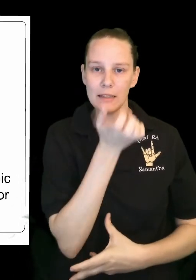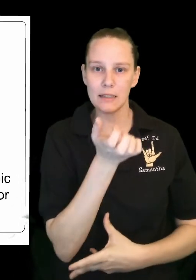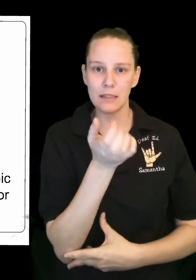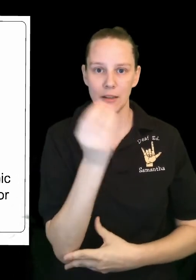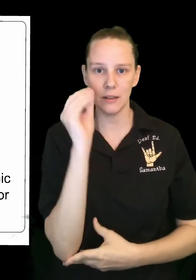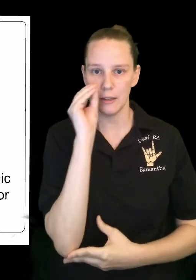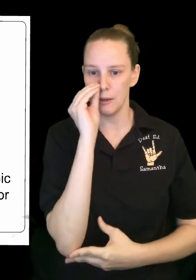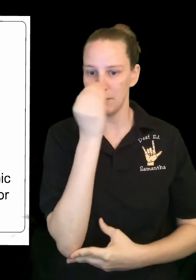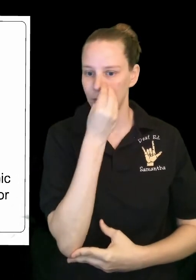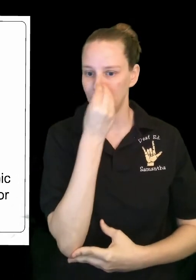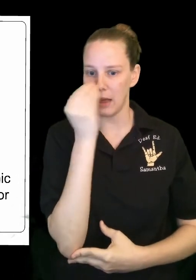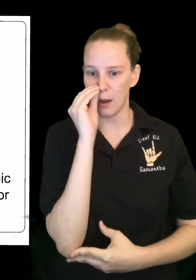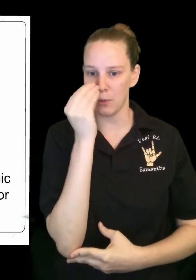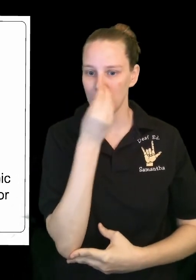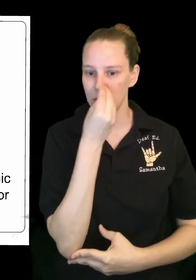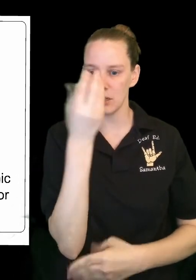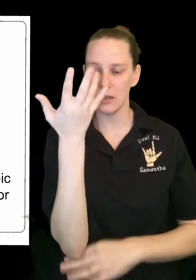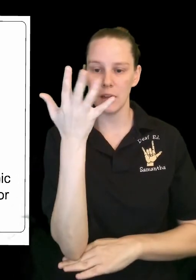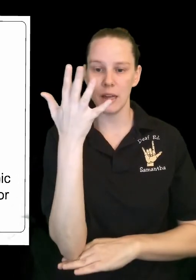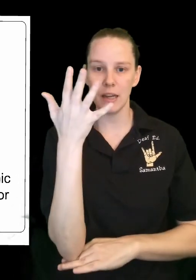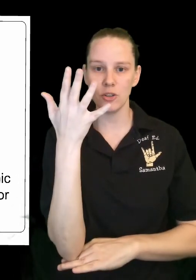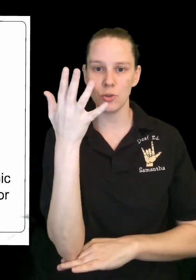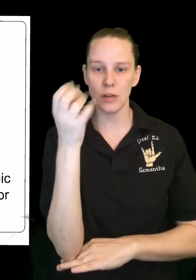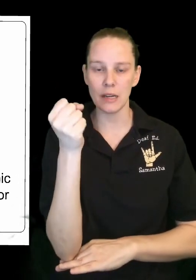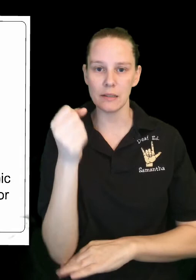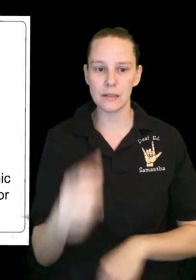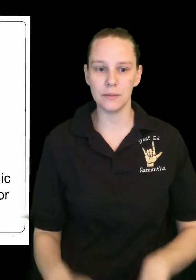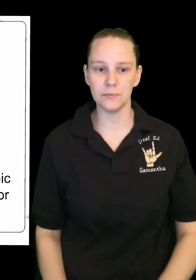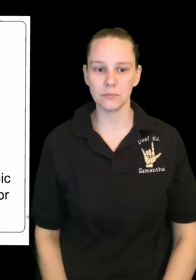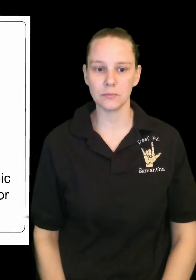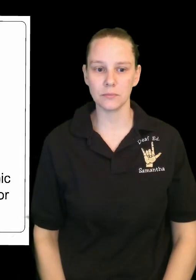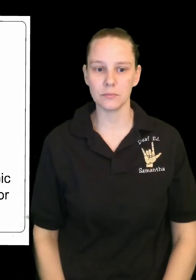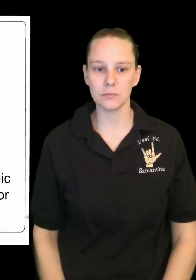grass, flowers, and trees.